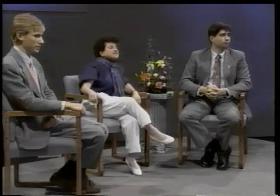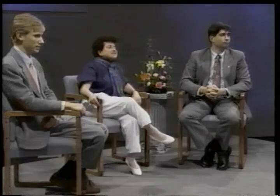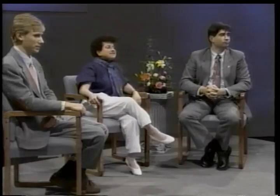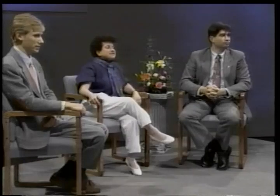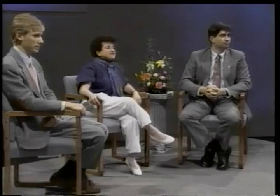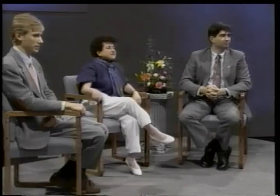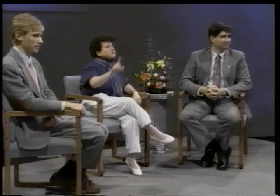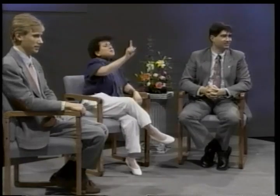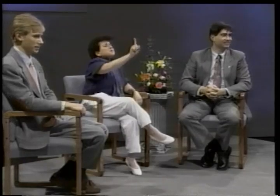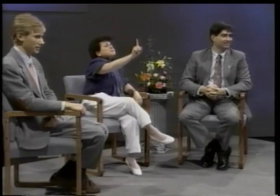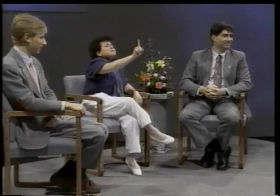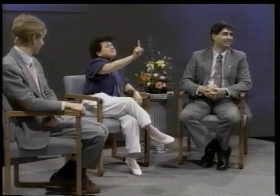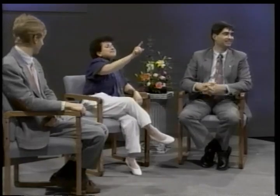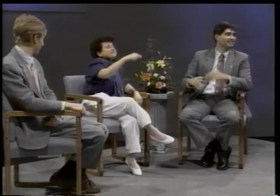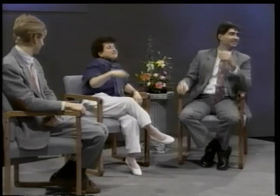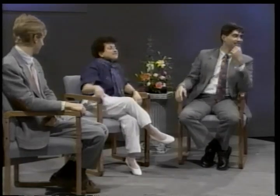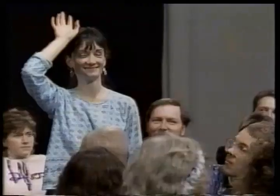Yes, thank you. And here's another question.